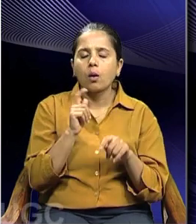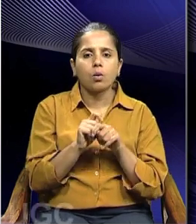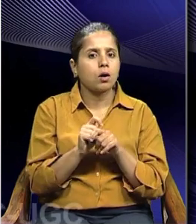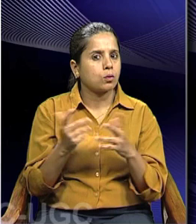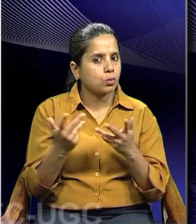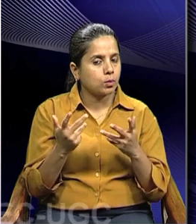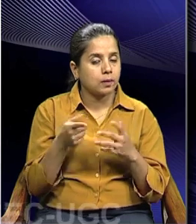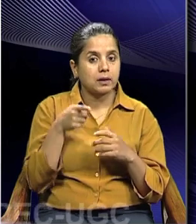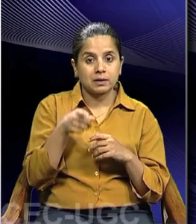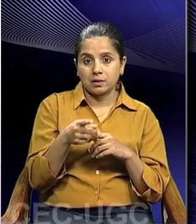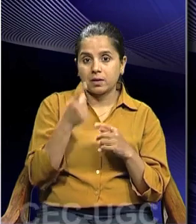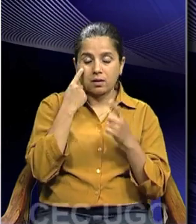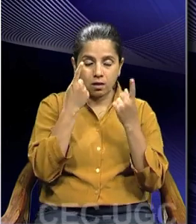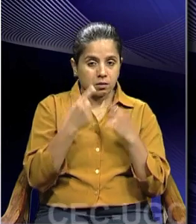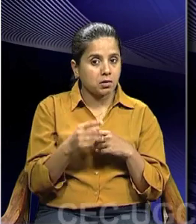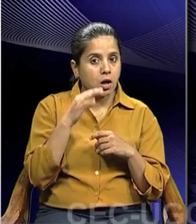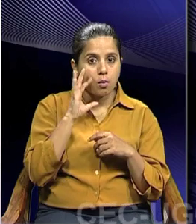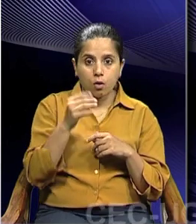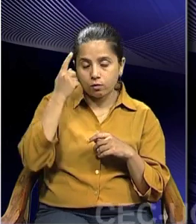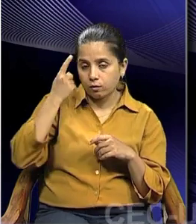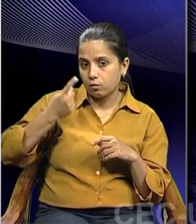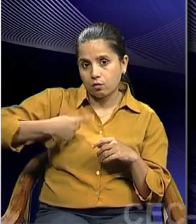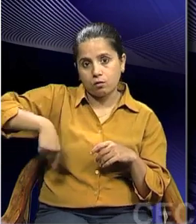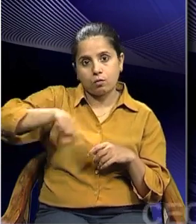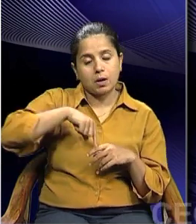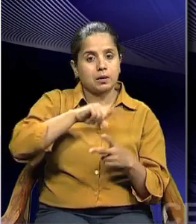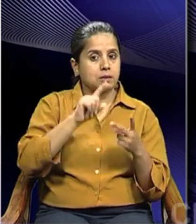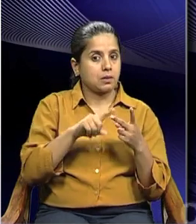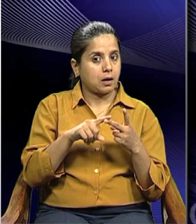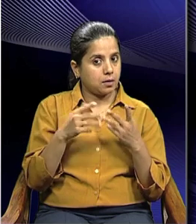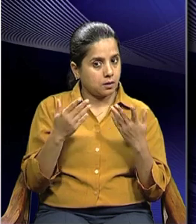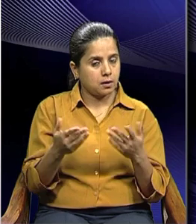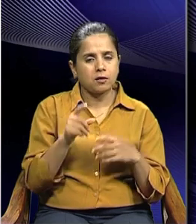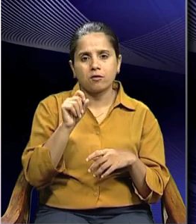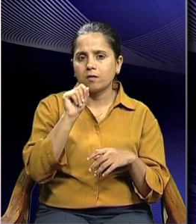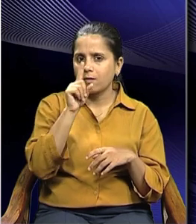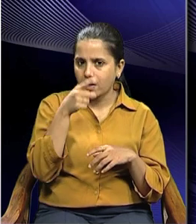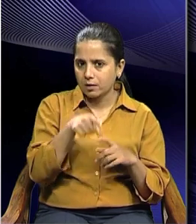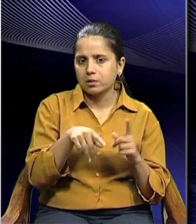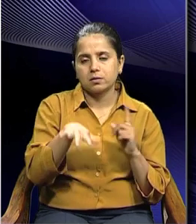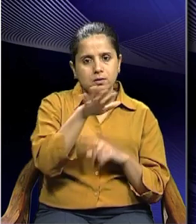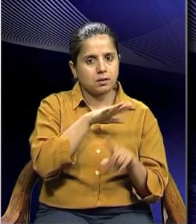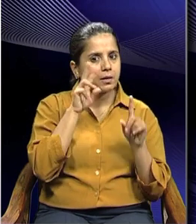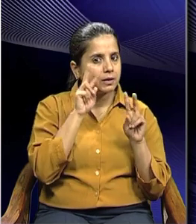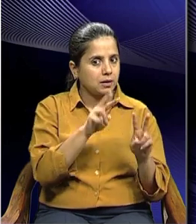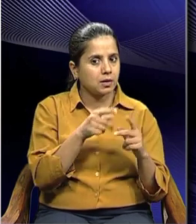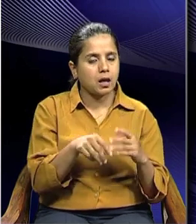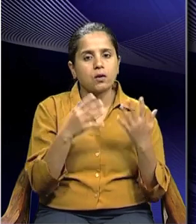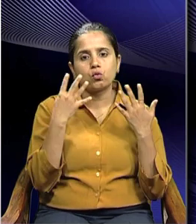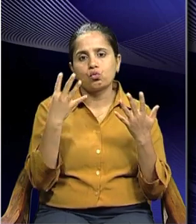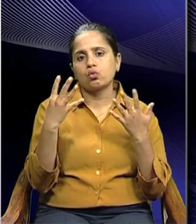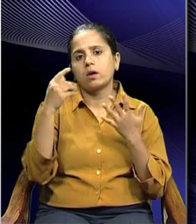of immense importance for us. This is a second dimension. This was the first dimension of this 9